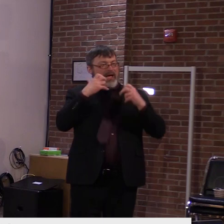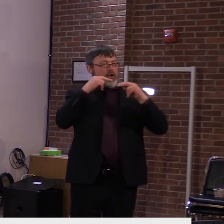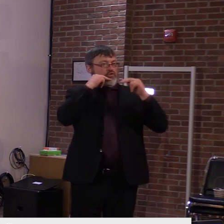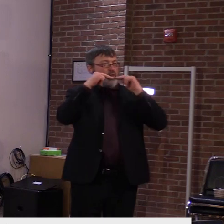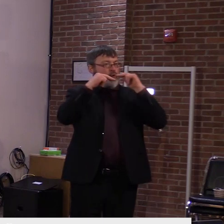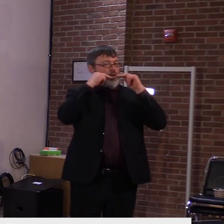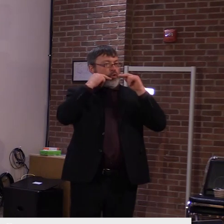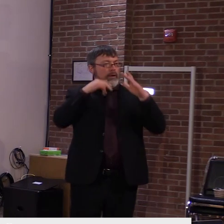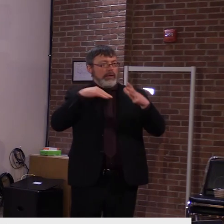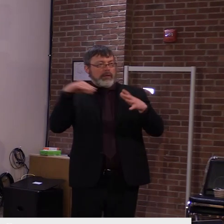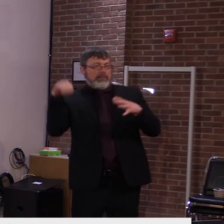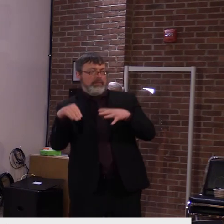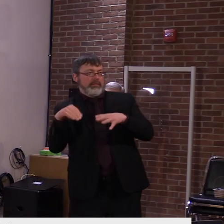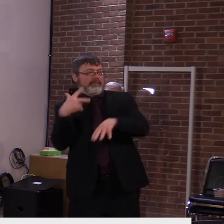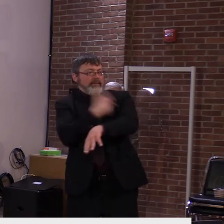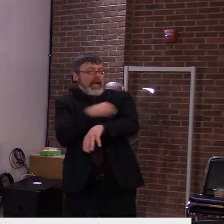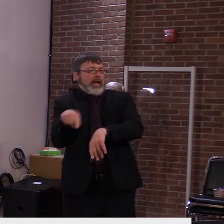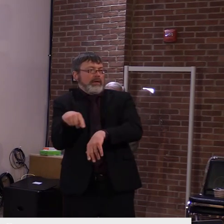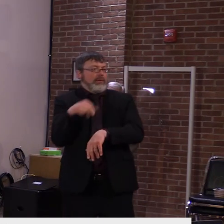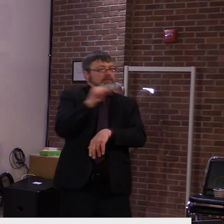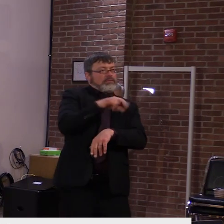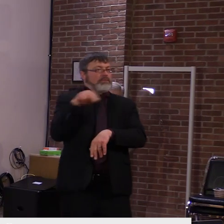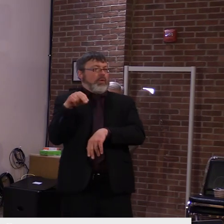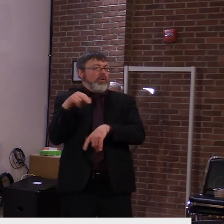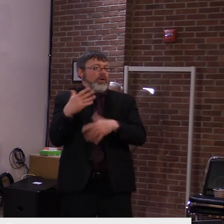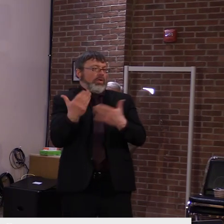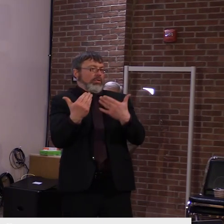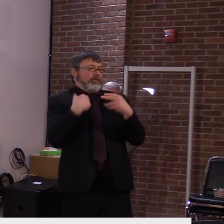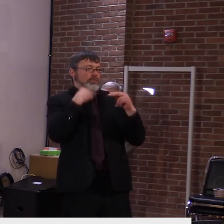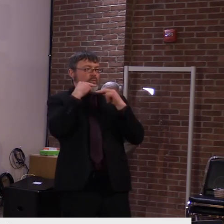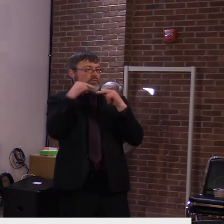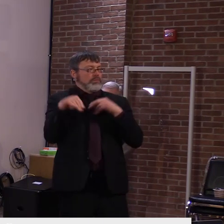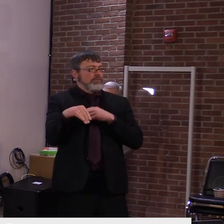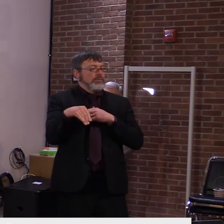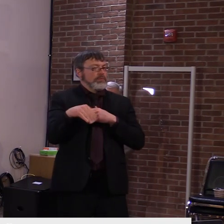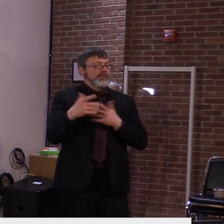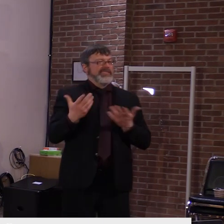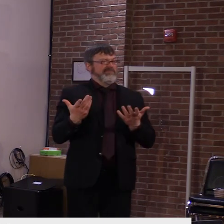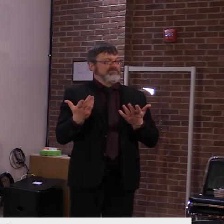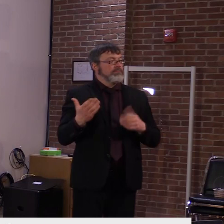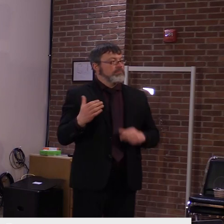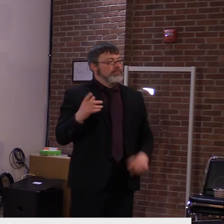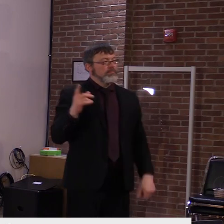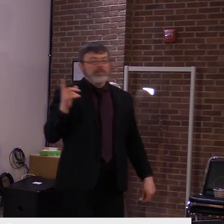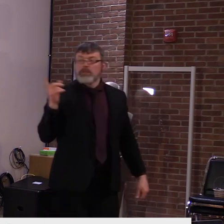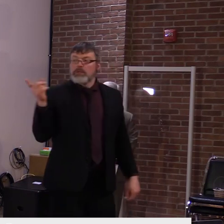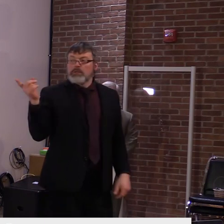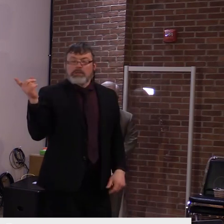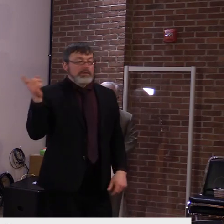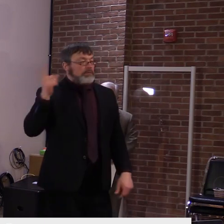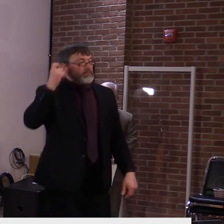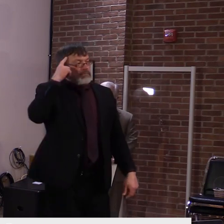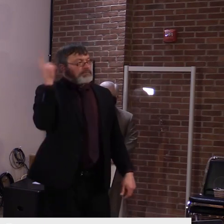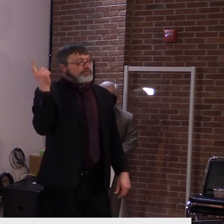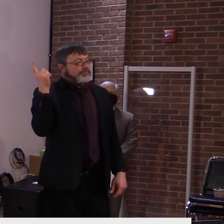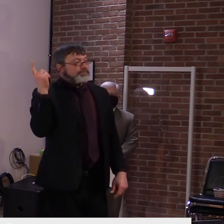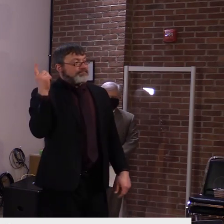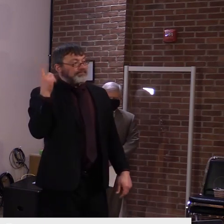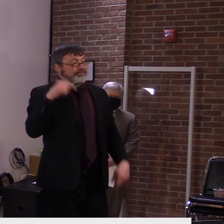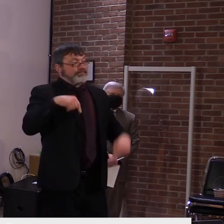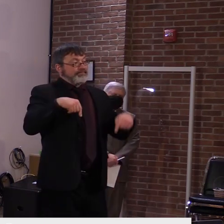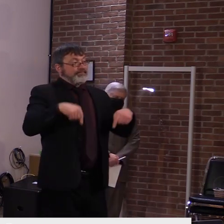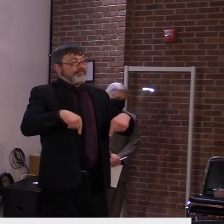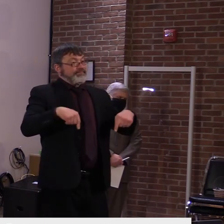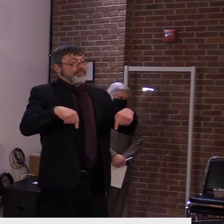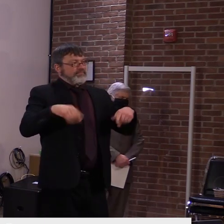that. I would hope that, as we've seen throughout the state and other long-term care facilities, there's been an